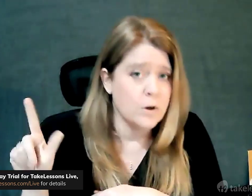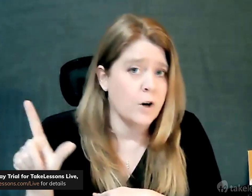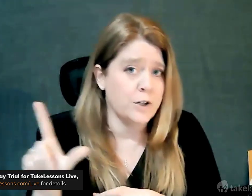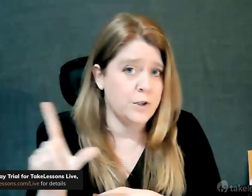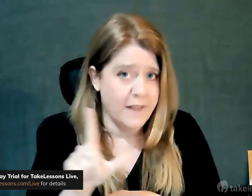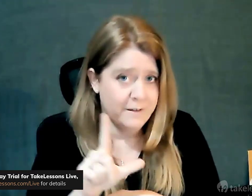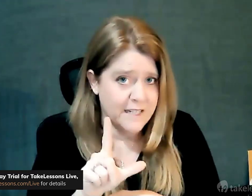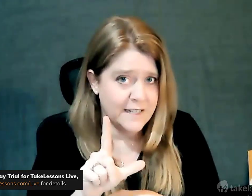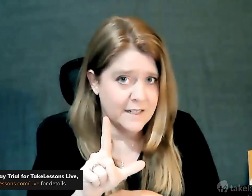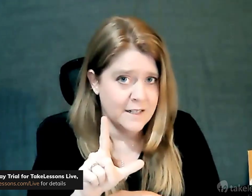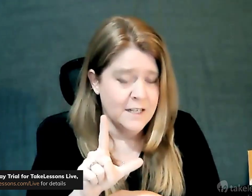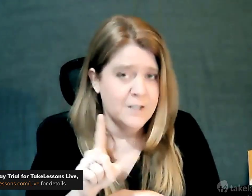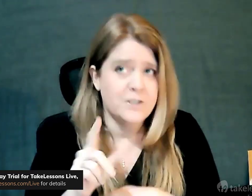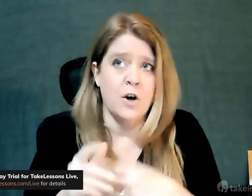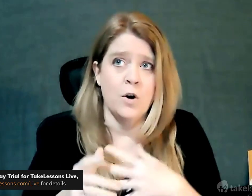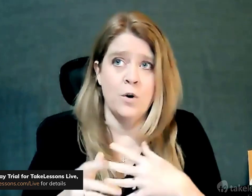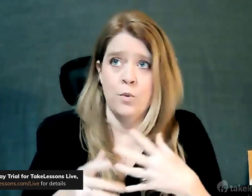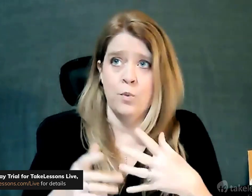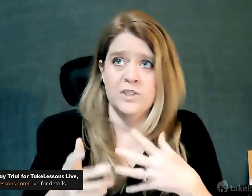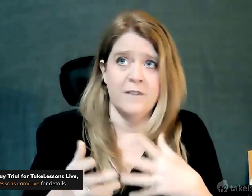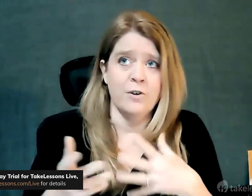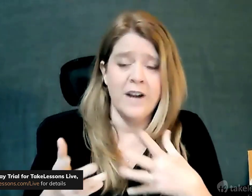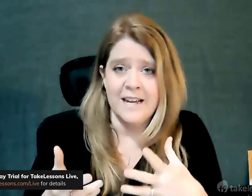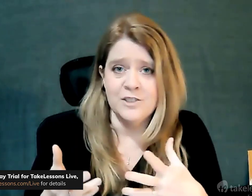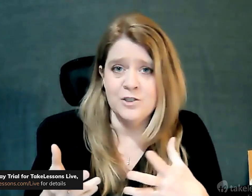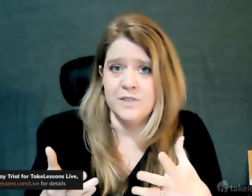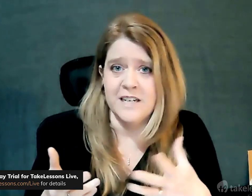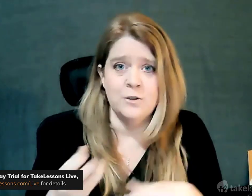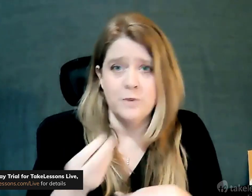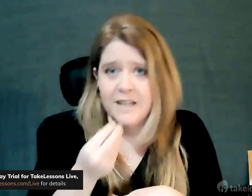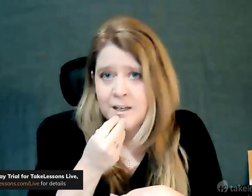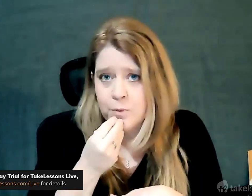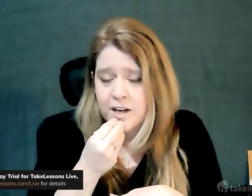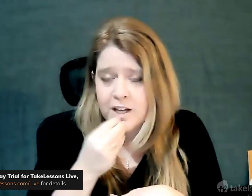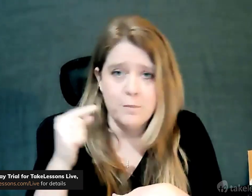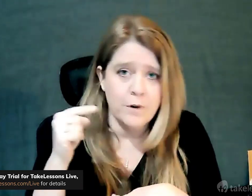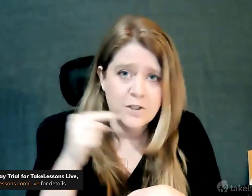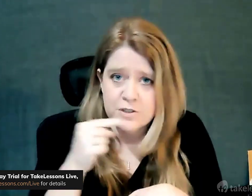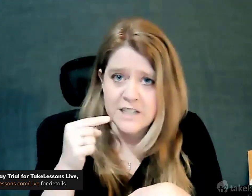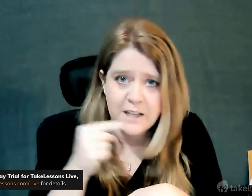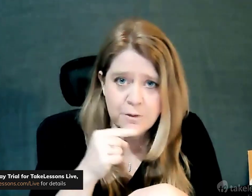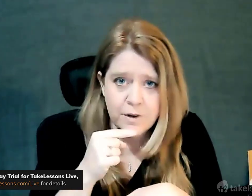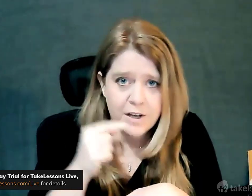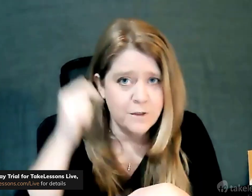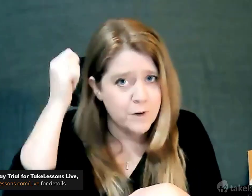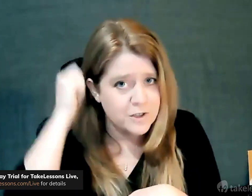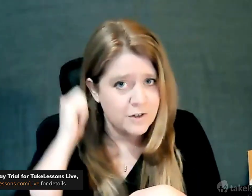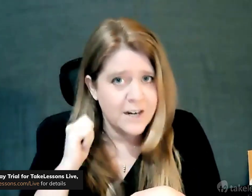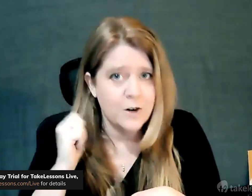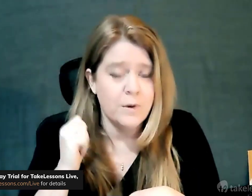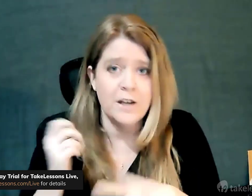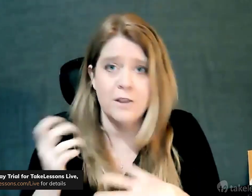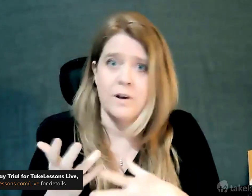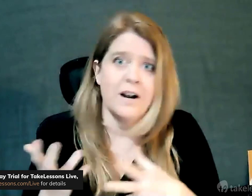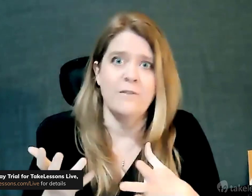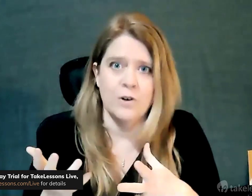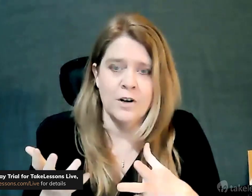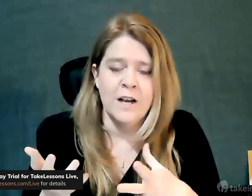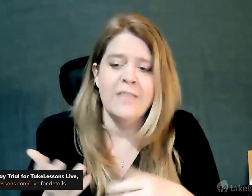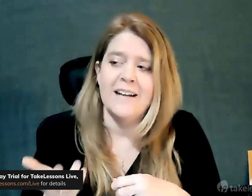you left-handed? So whichever hand you tend to eat with, brush your teeth with, brush your hair with, whatever, that's the